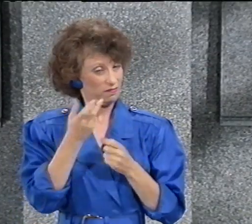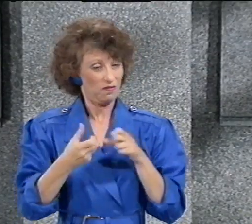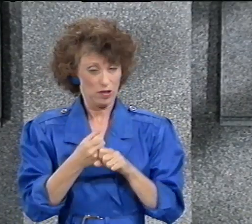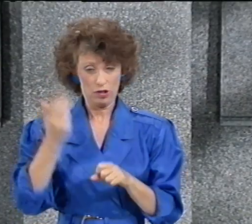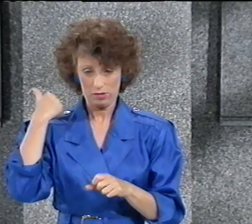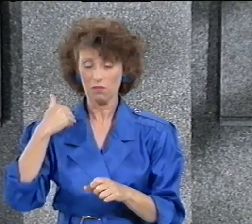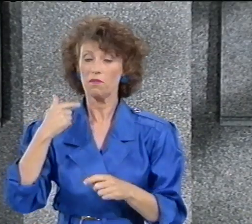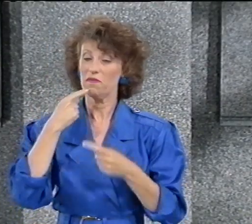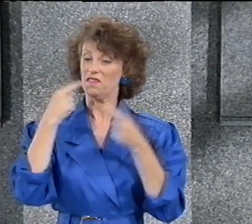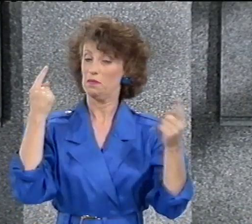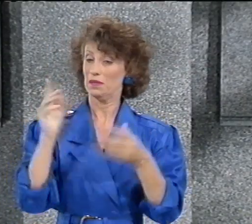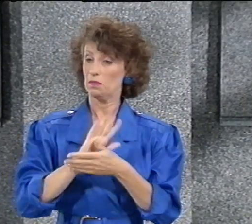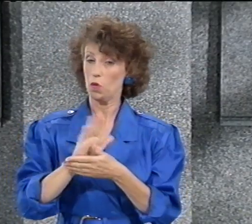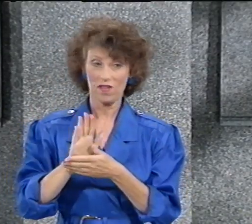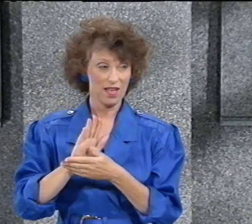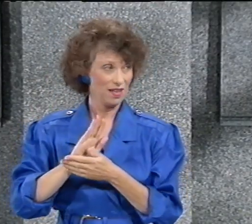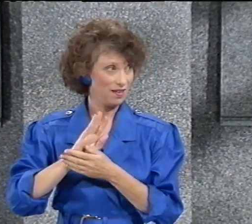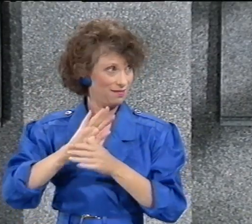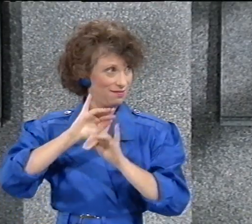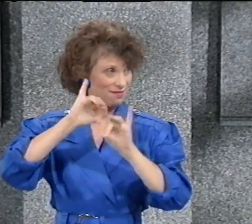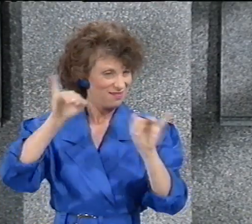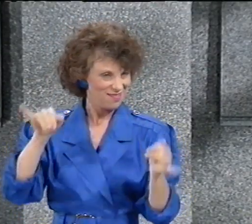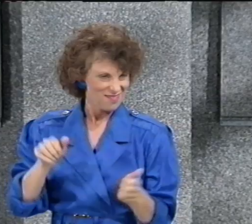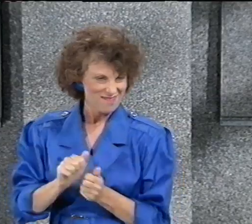Remember several years ago the very popular movie